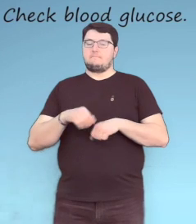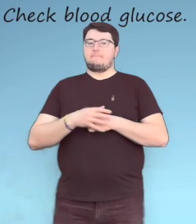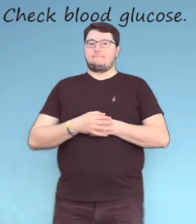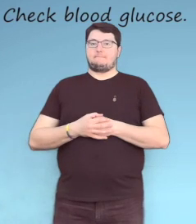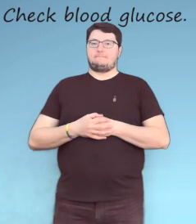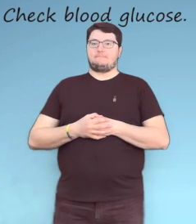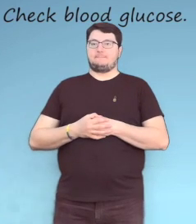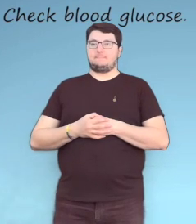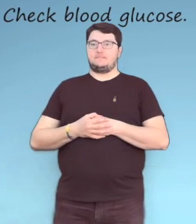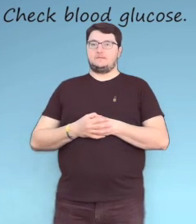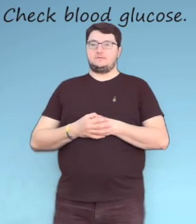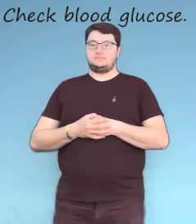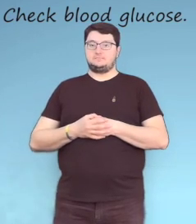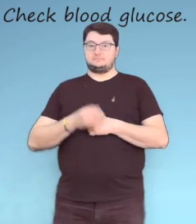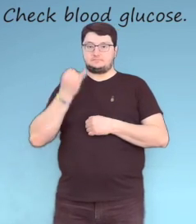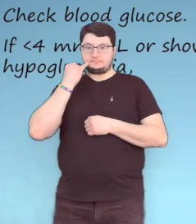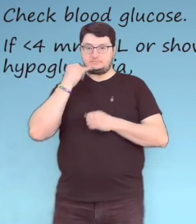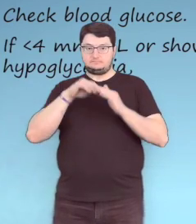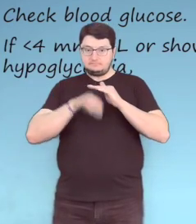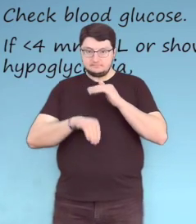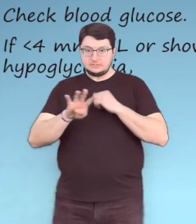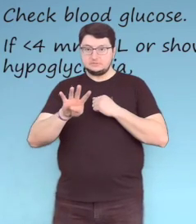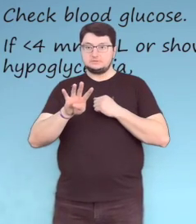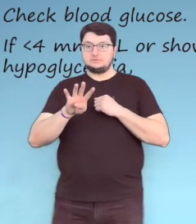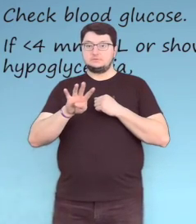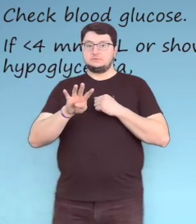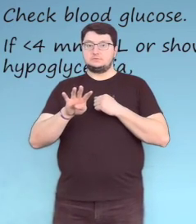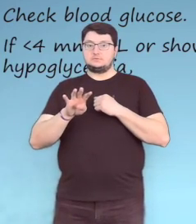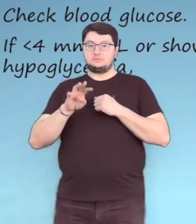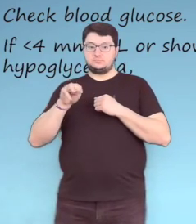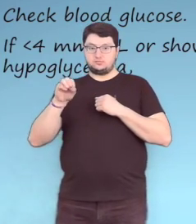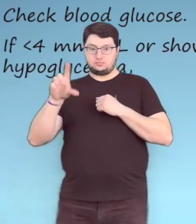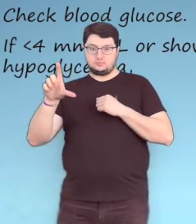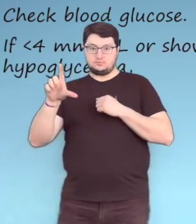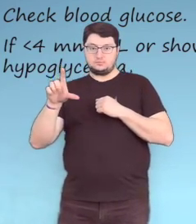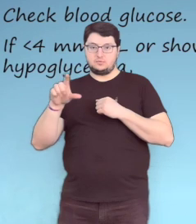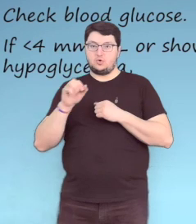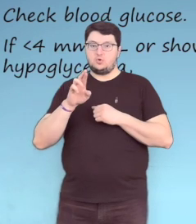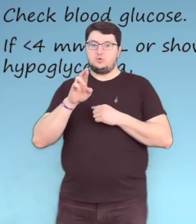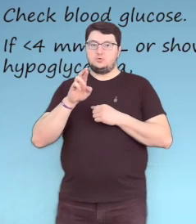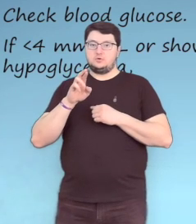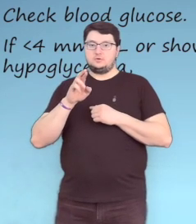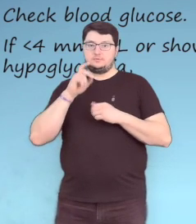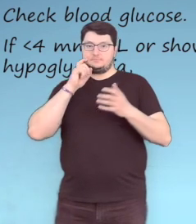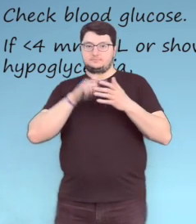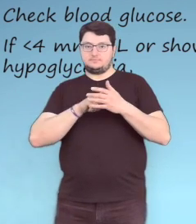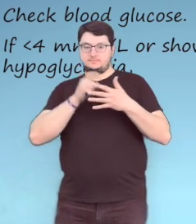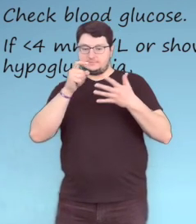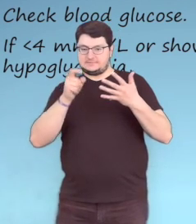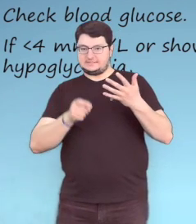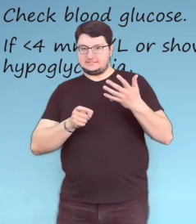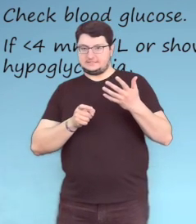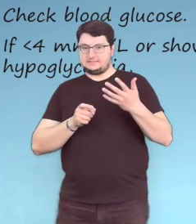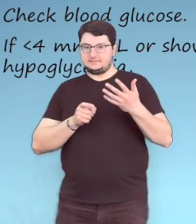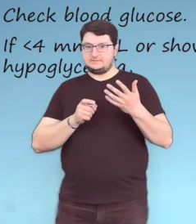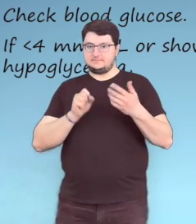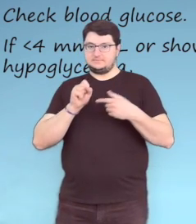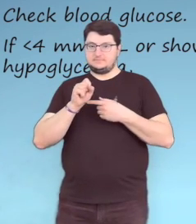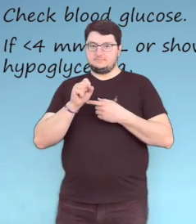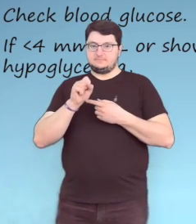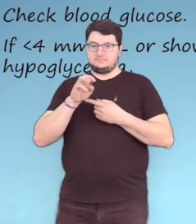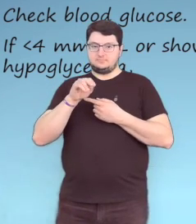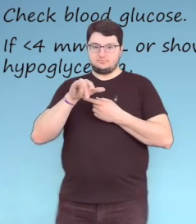permits. If their blood glucose is less than 4 millimoles per liter, or they are showing signs of